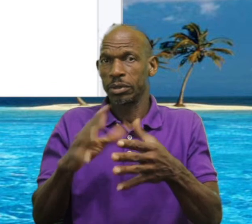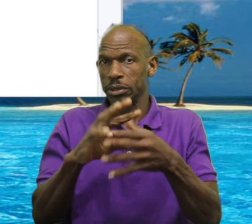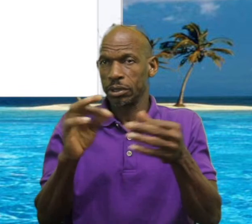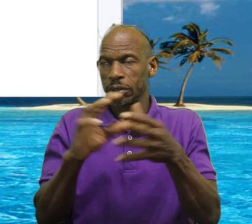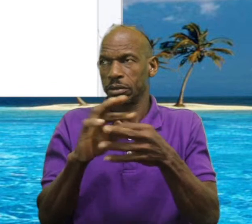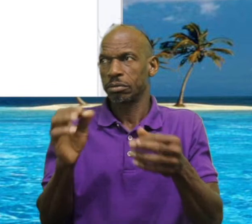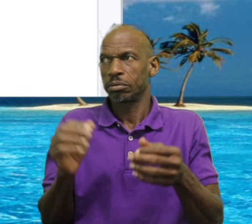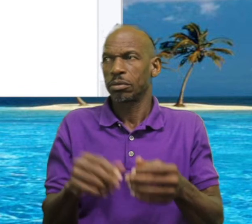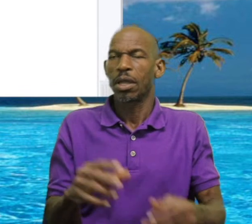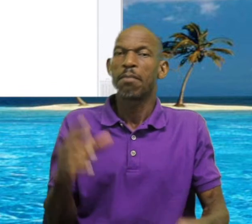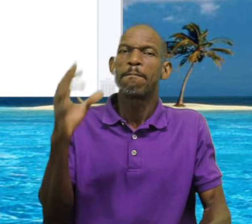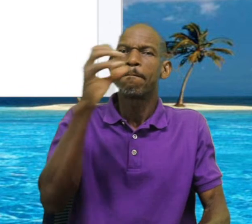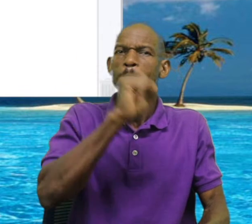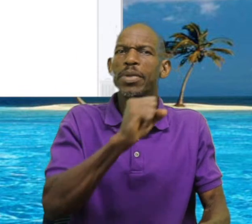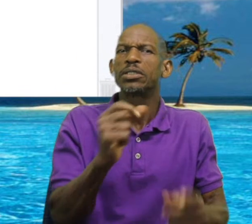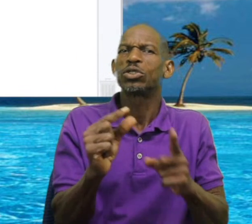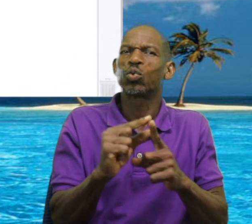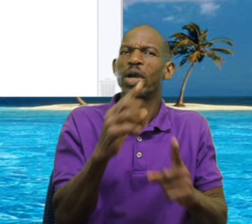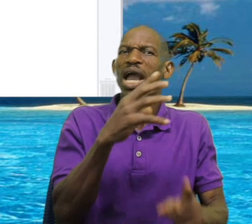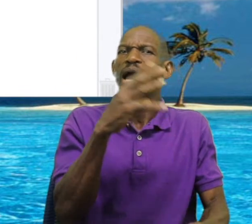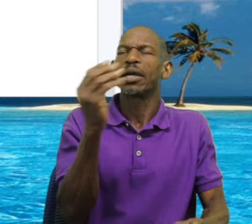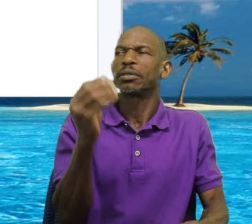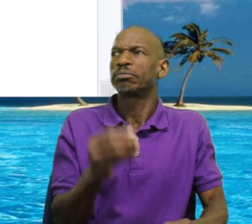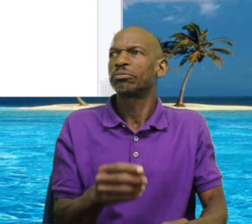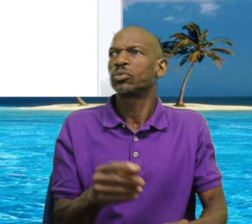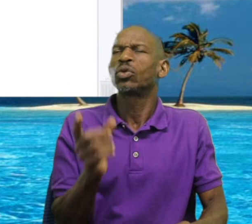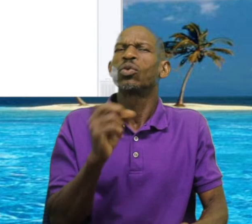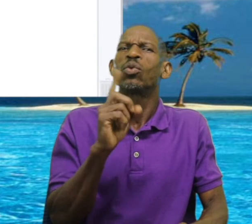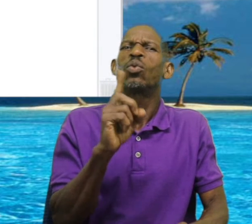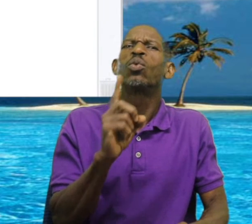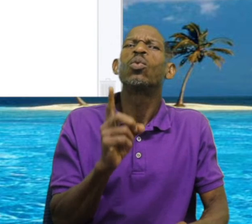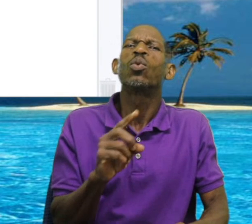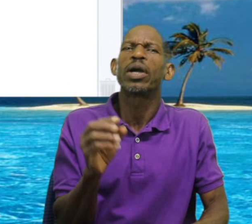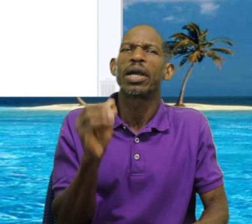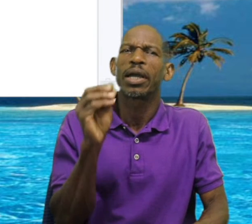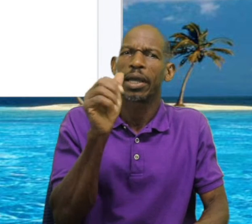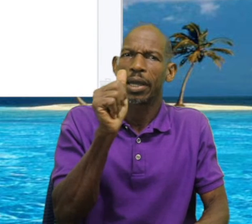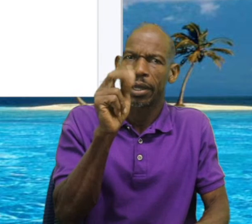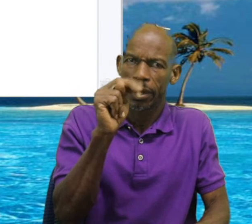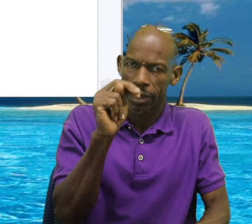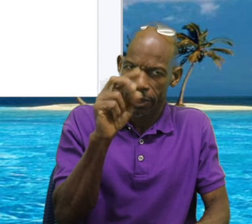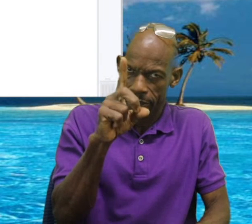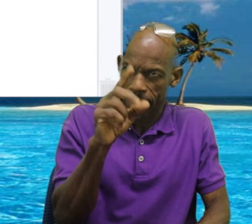Where is and missing? The lady